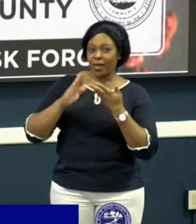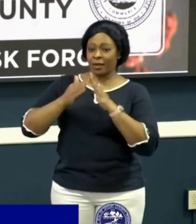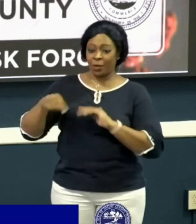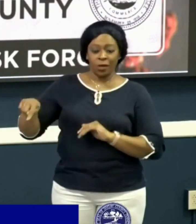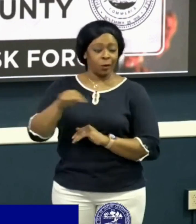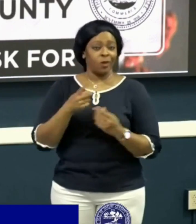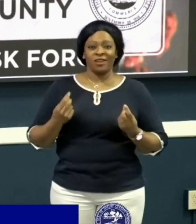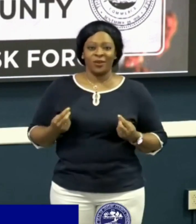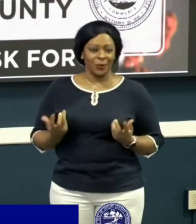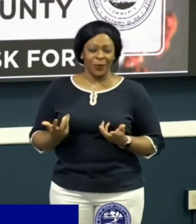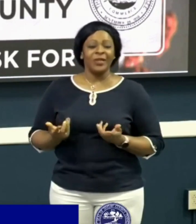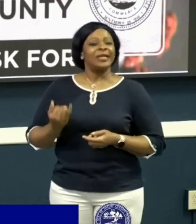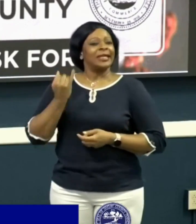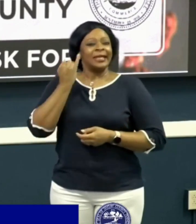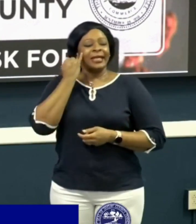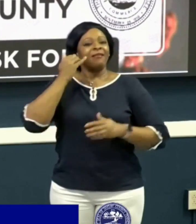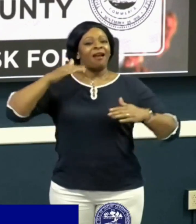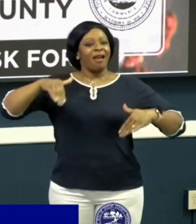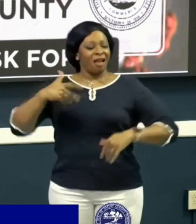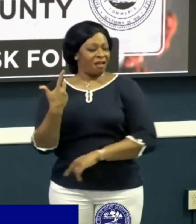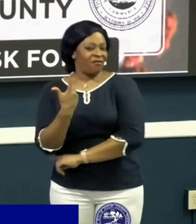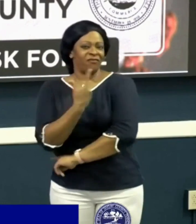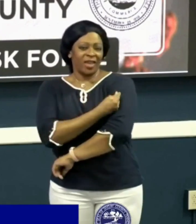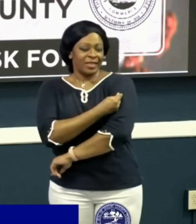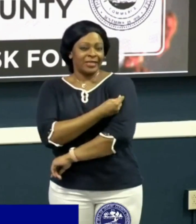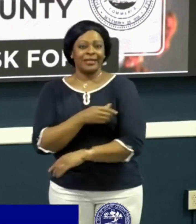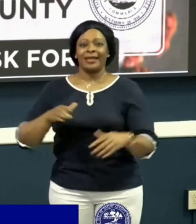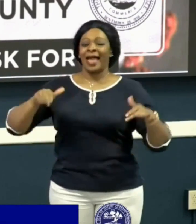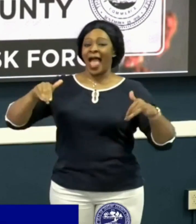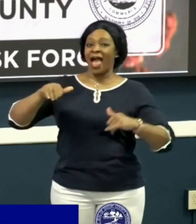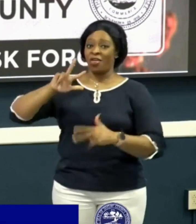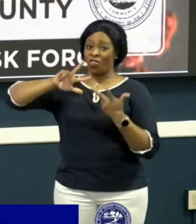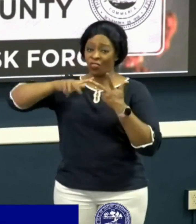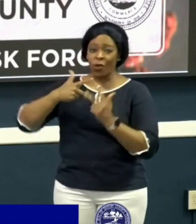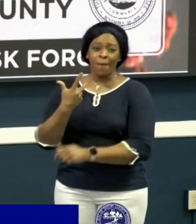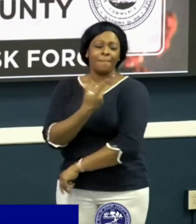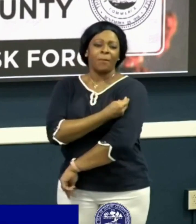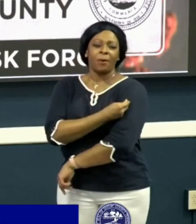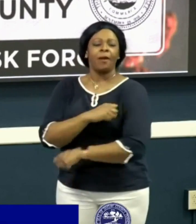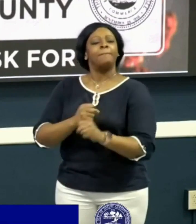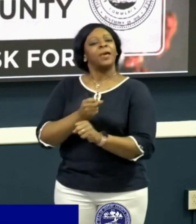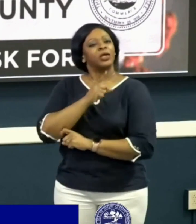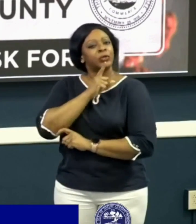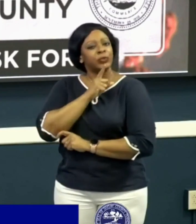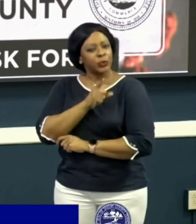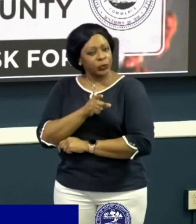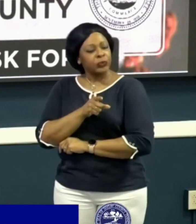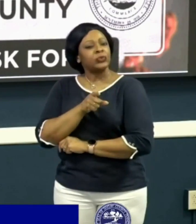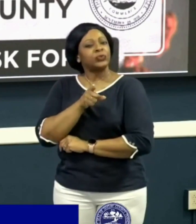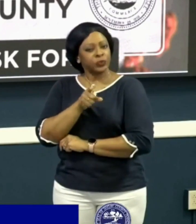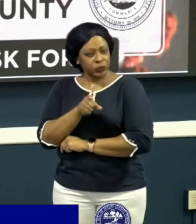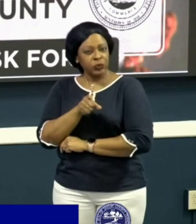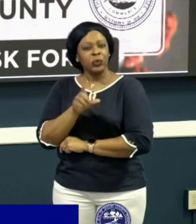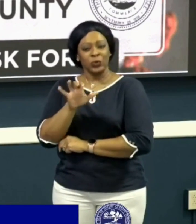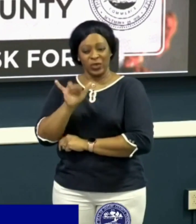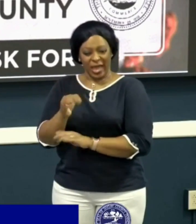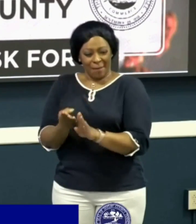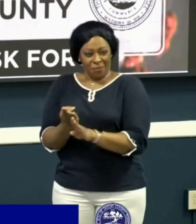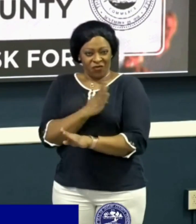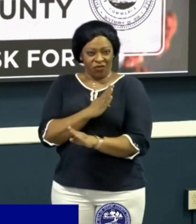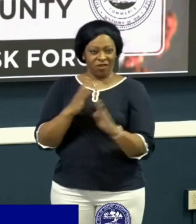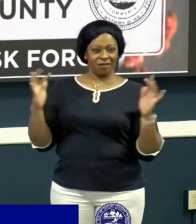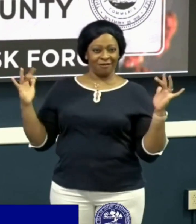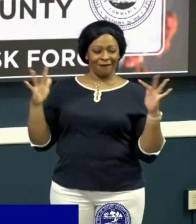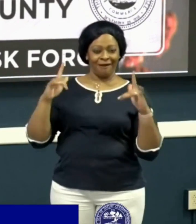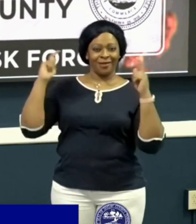community is if you haven't been vaccinated, if you haven't been boosted, make sure that you do that before you go